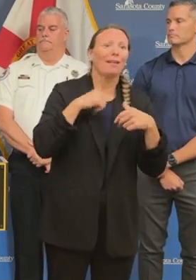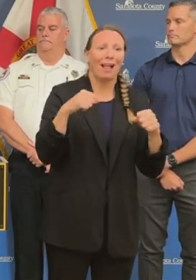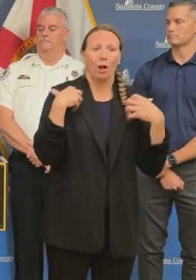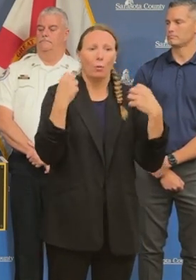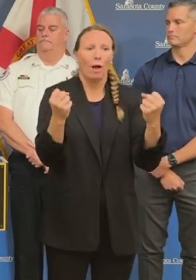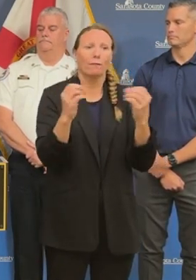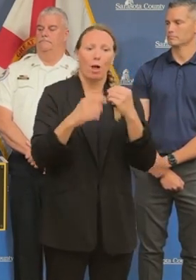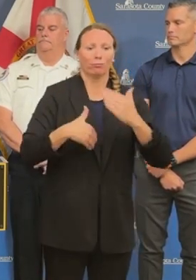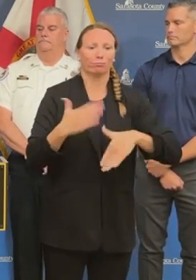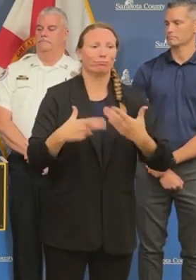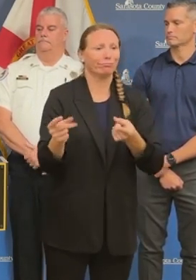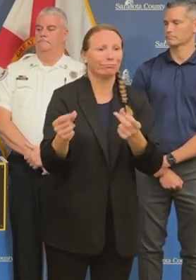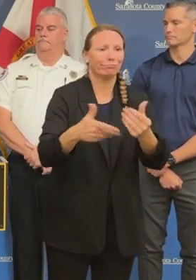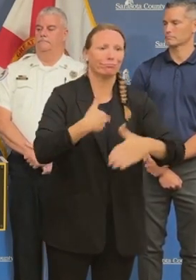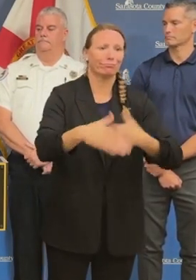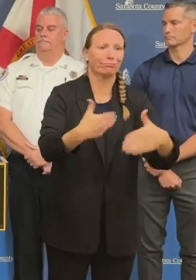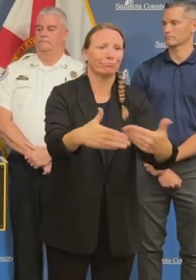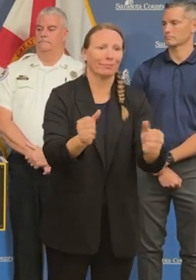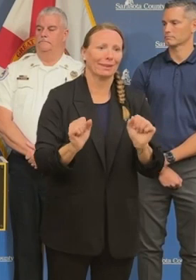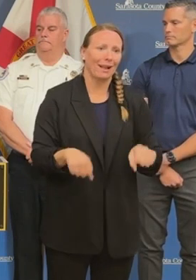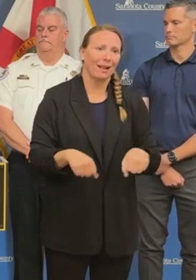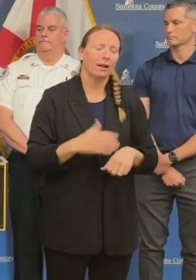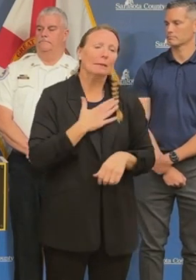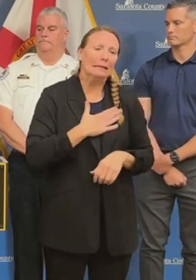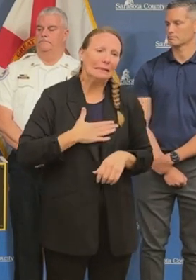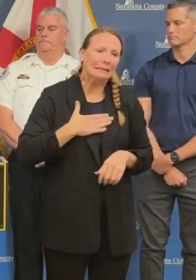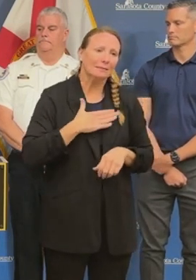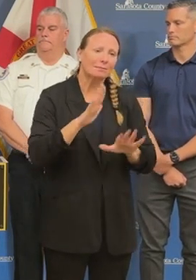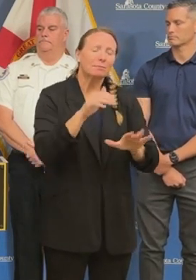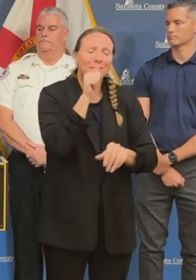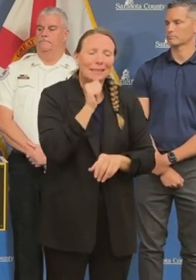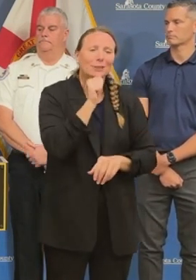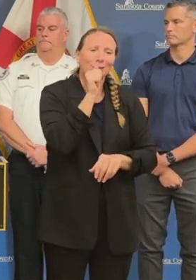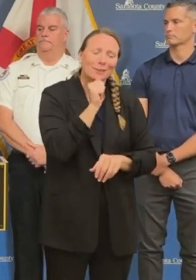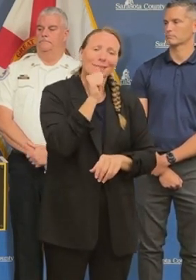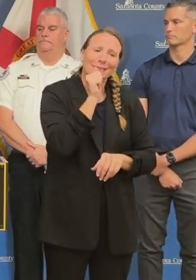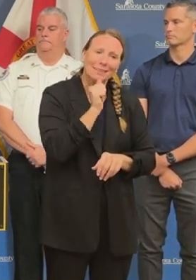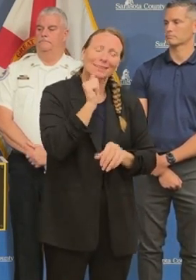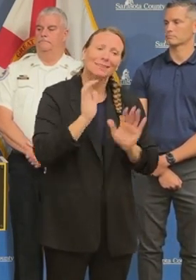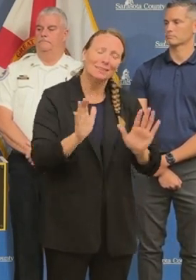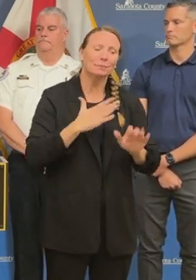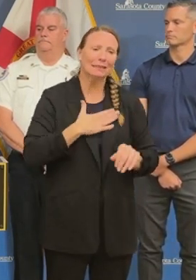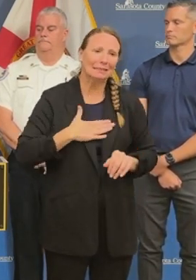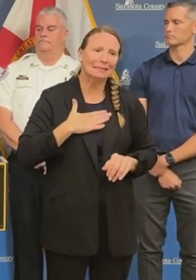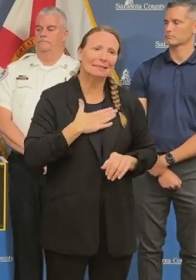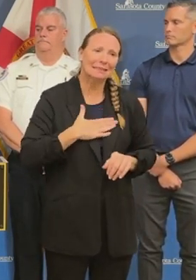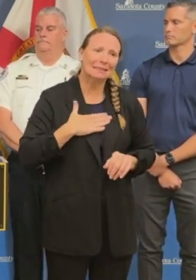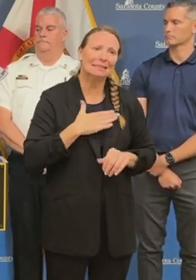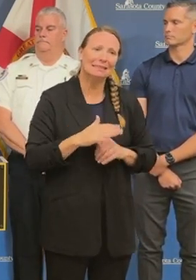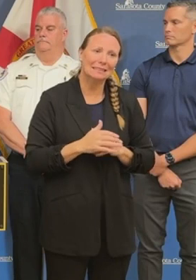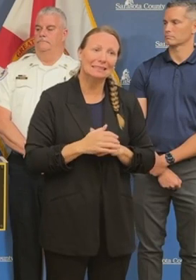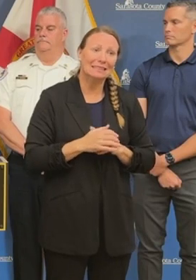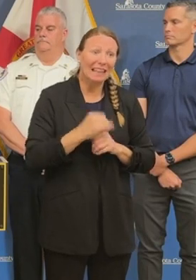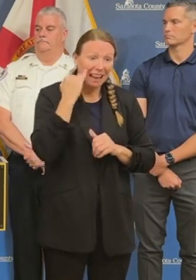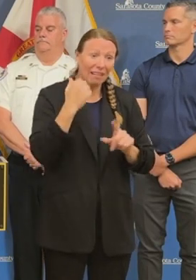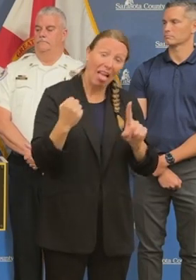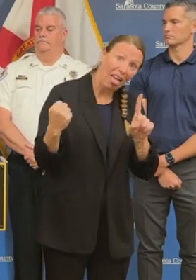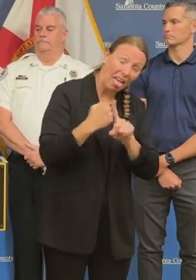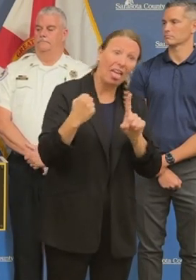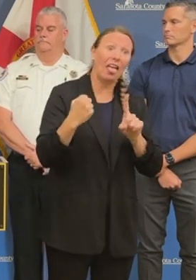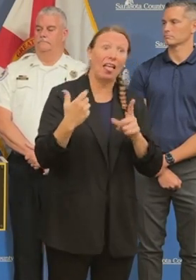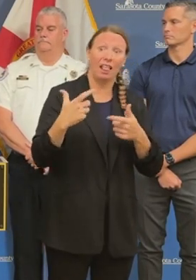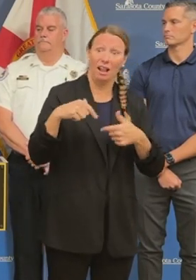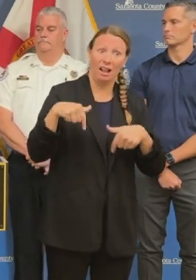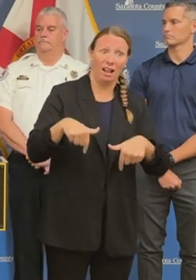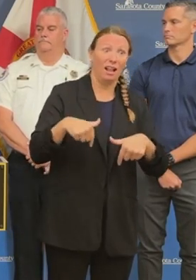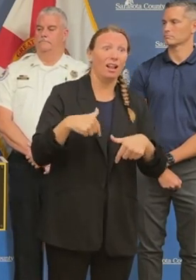we just need people to have patience. If we do get hit with these impacts, it is going to be a very long recovery process. And